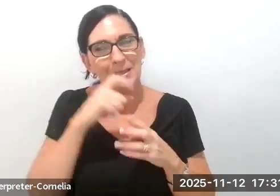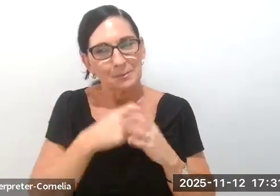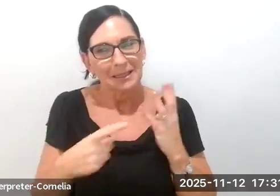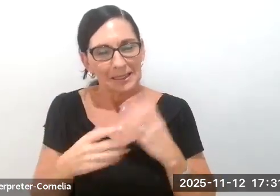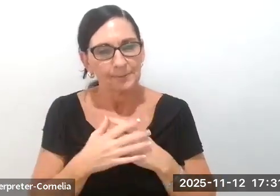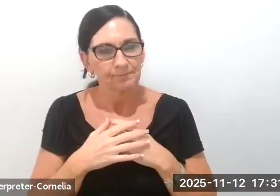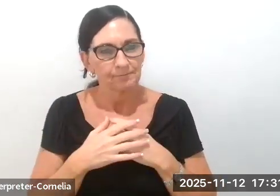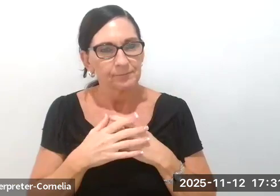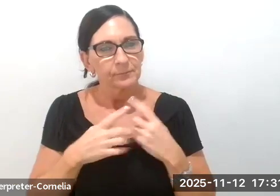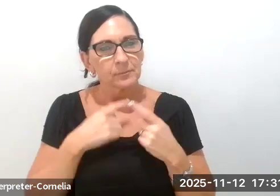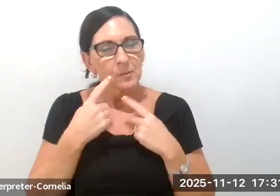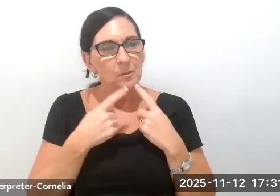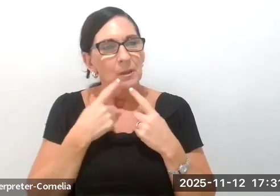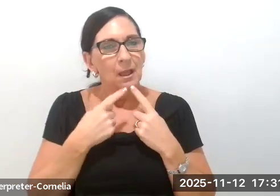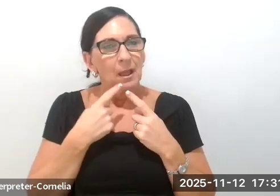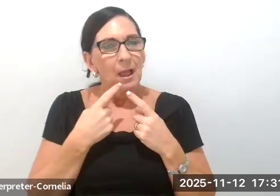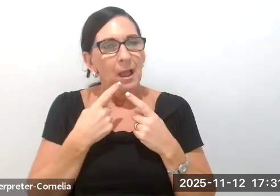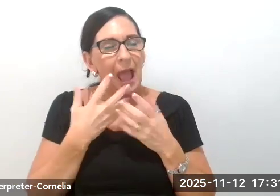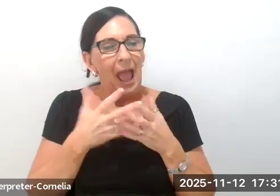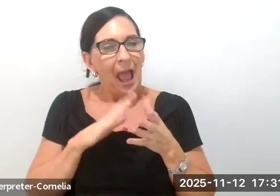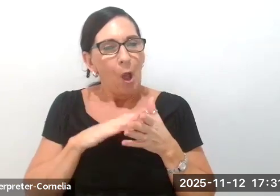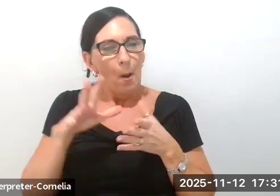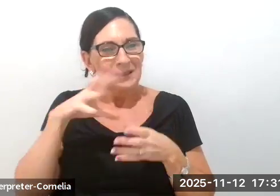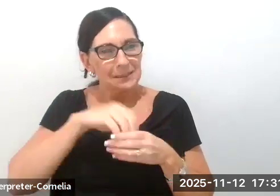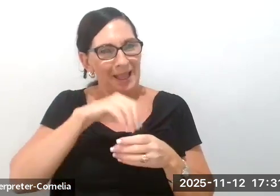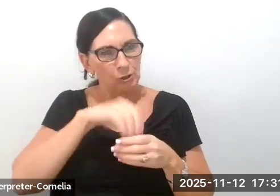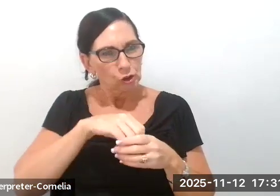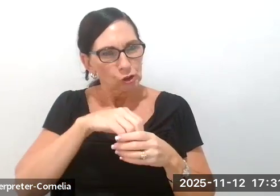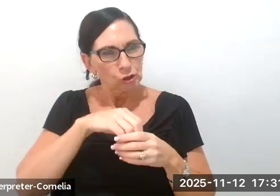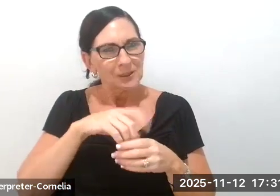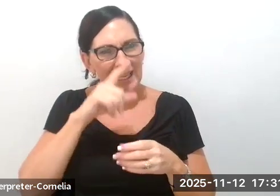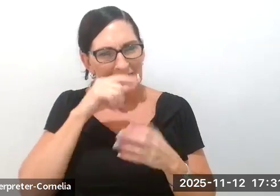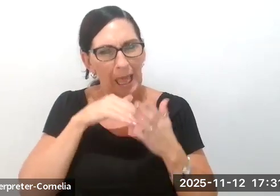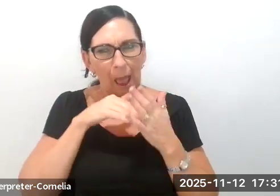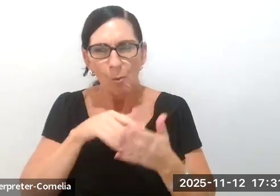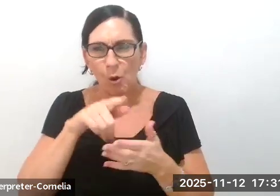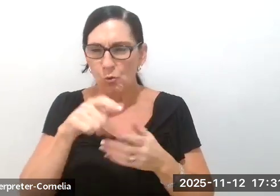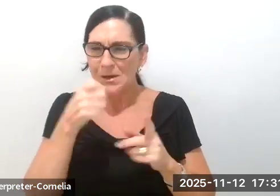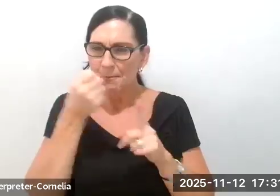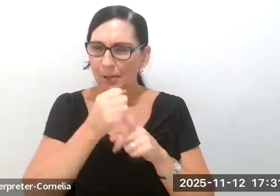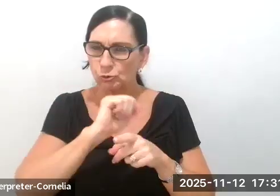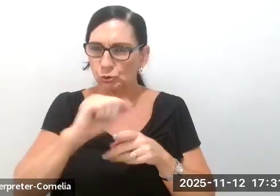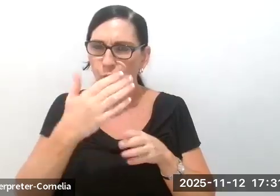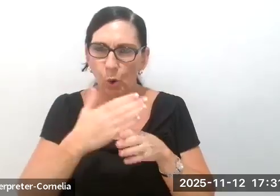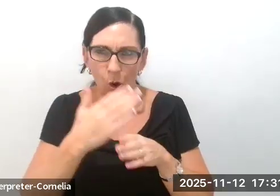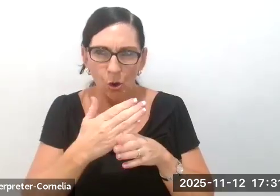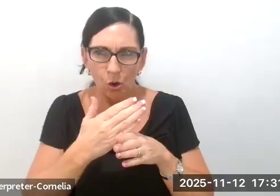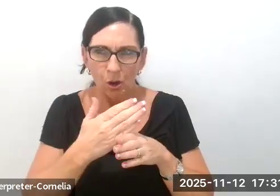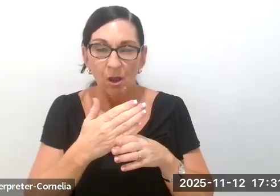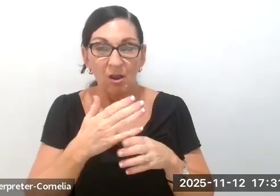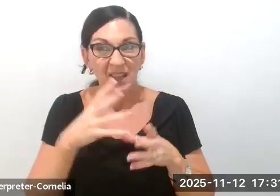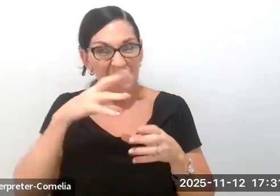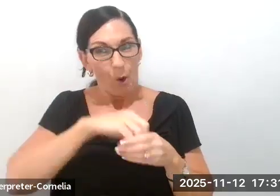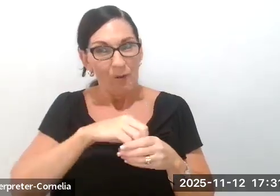Outline how participation in the leadership program will help increase the reach and impact of your work or the involvement